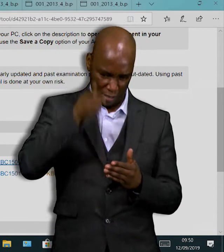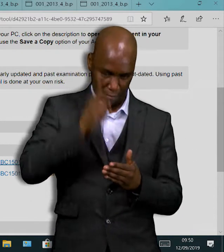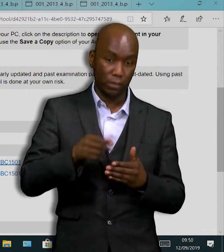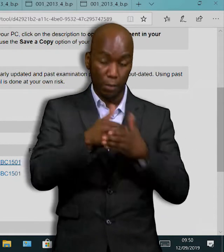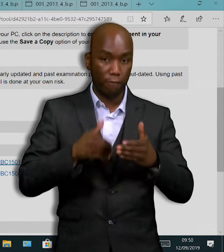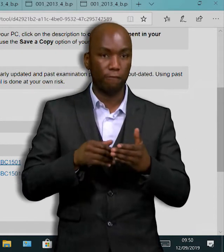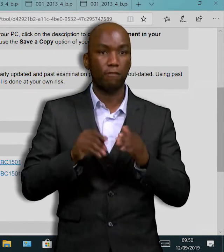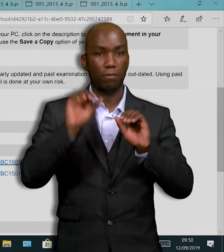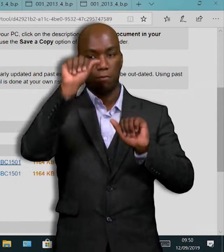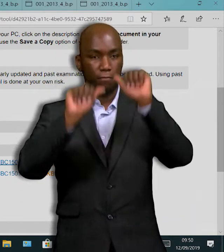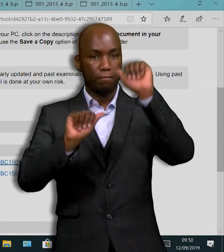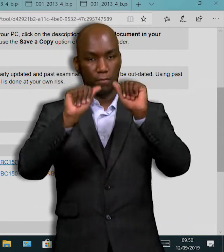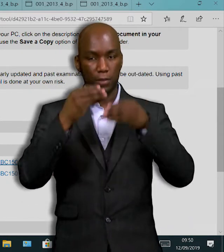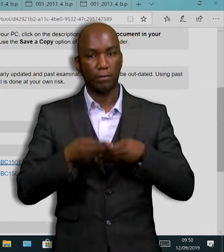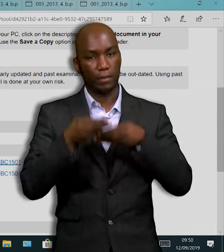your assessments.